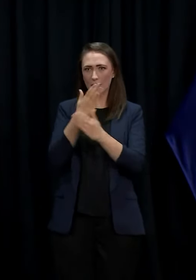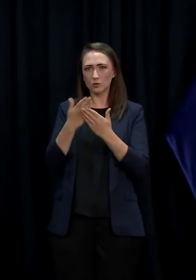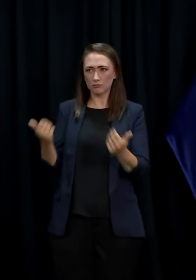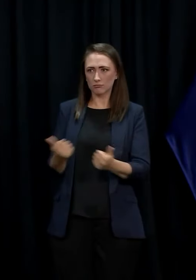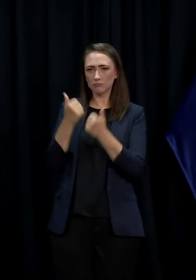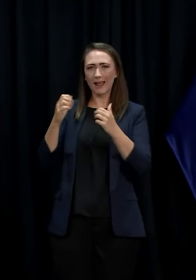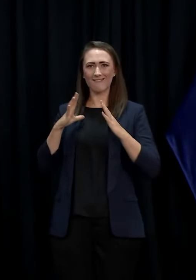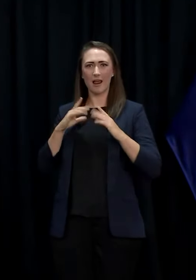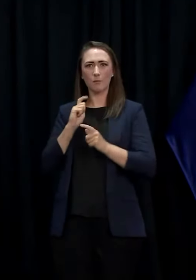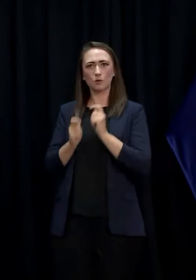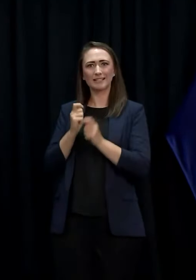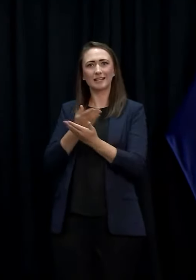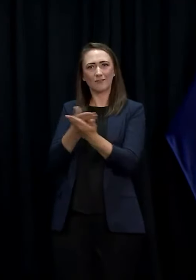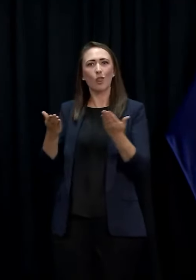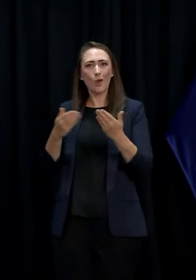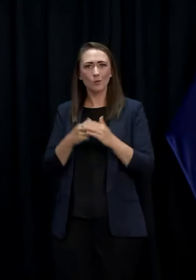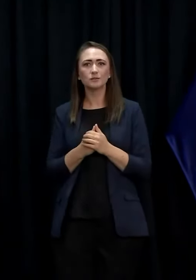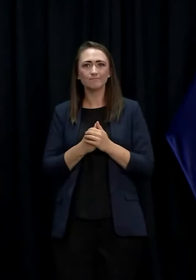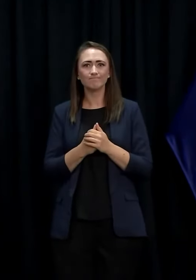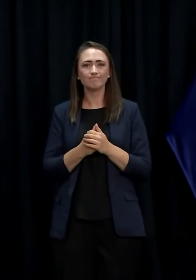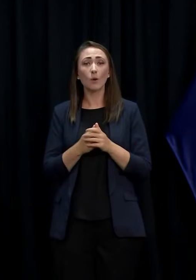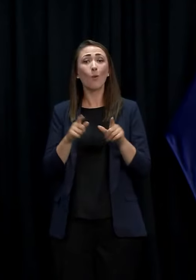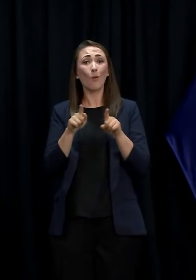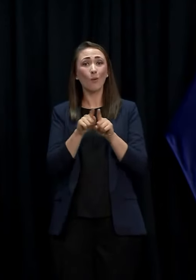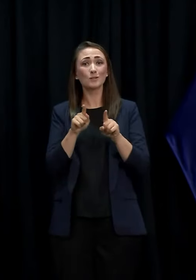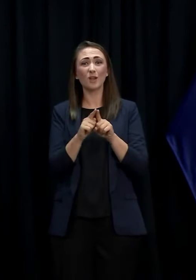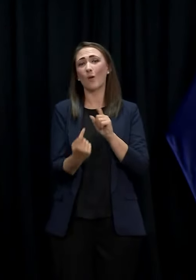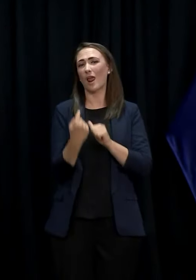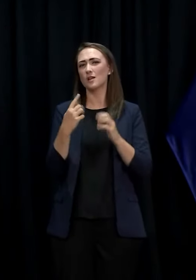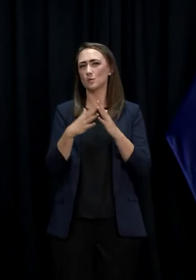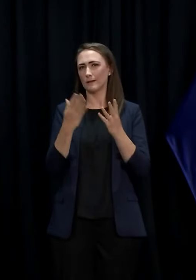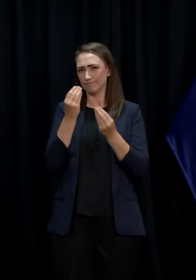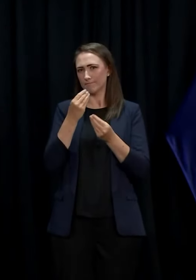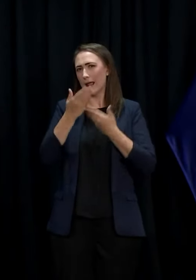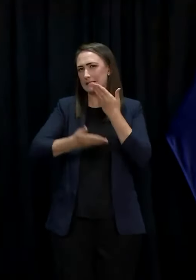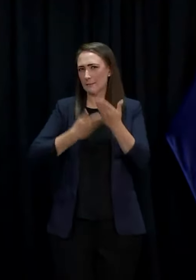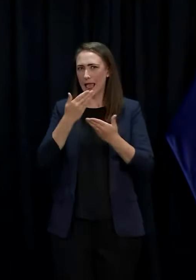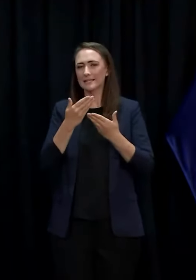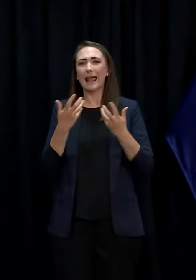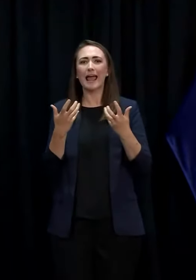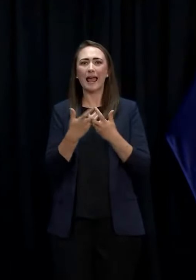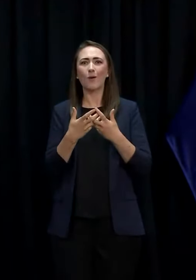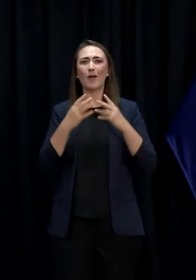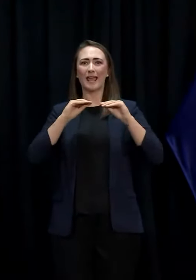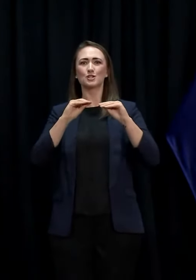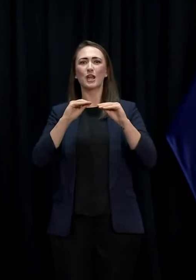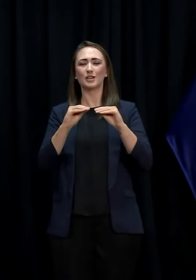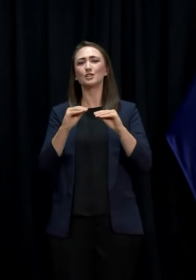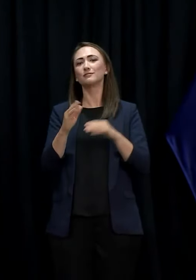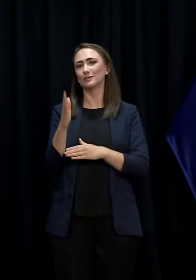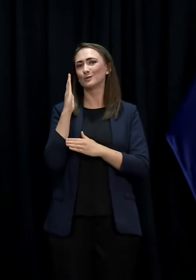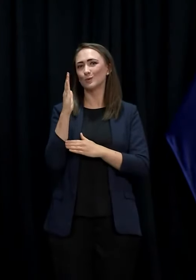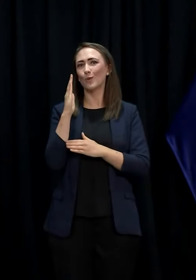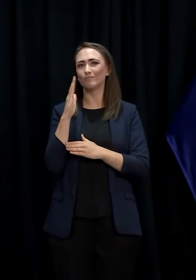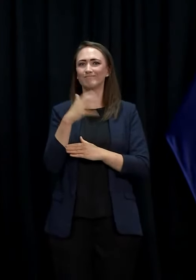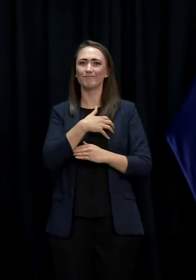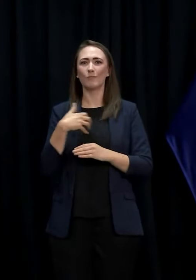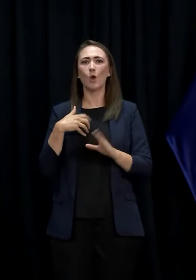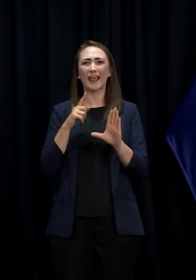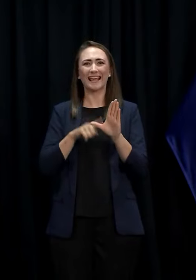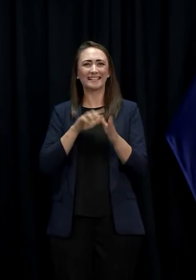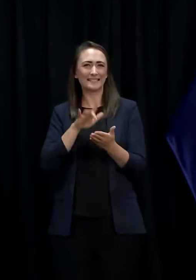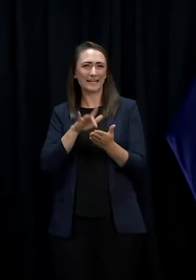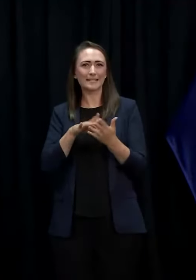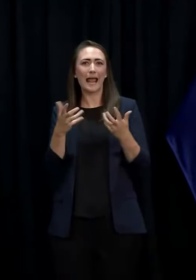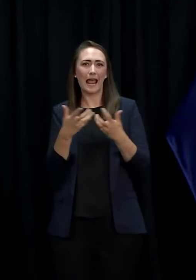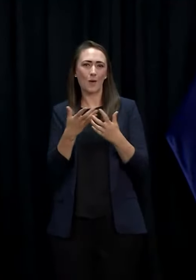the increase in testing availability in education settings as well. Everybody should be able to now access a rapid antigen test when they need